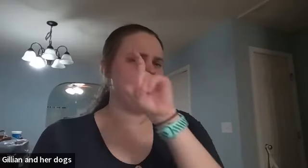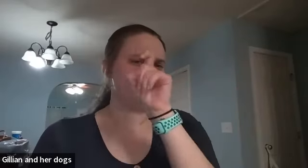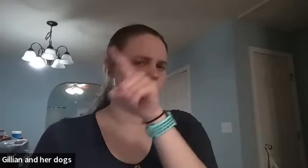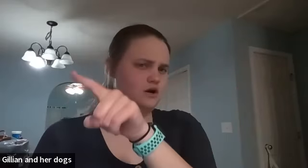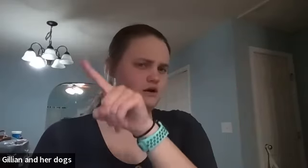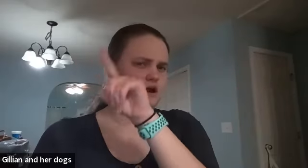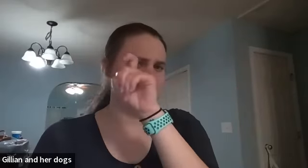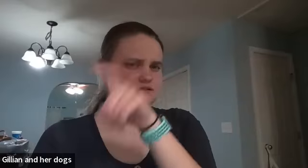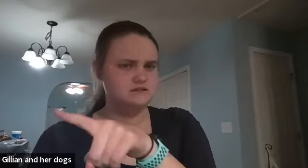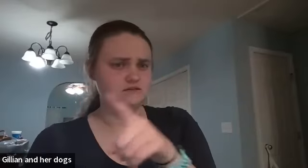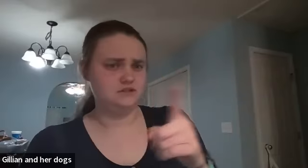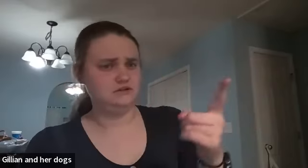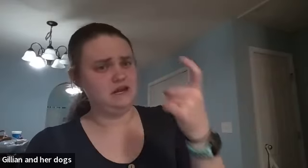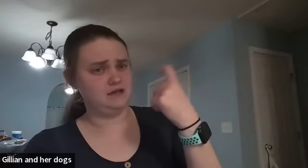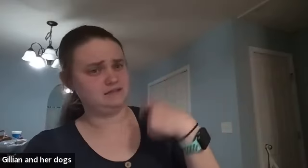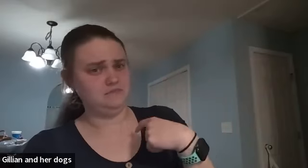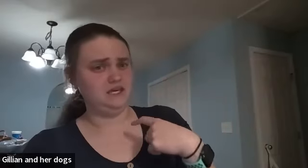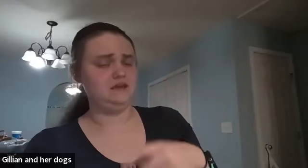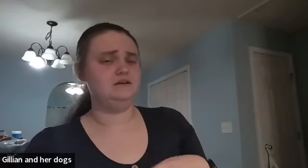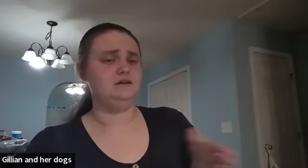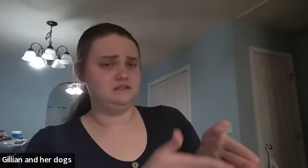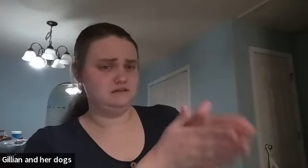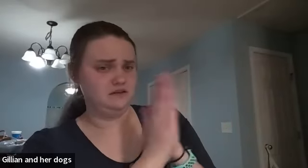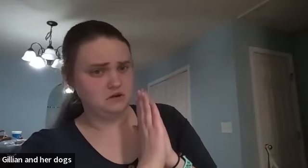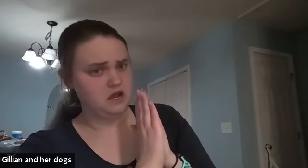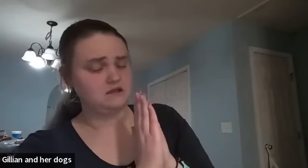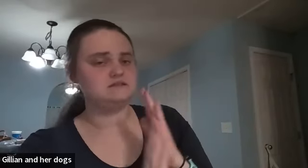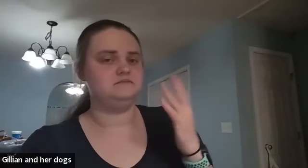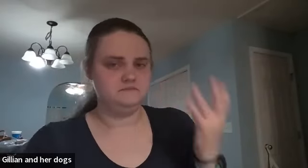ask her, ask. Do you need to ask me? Ask.